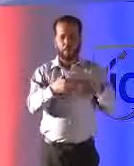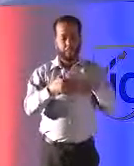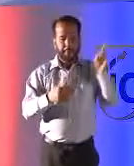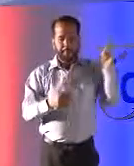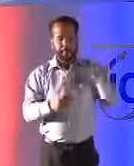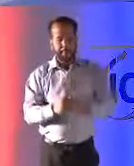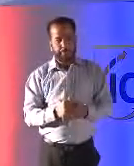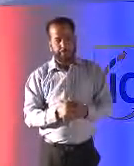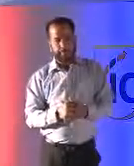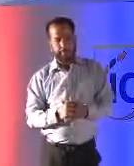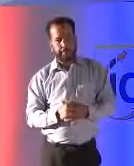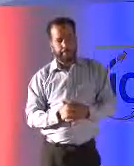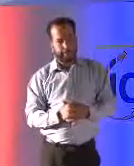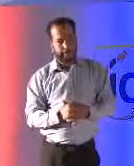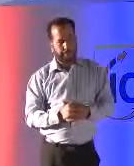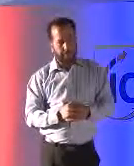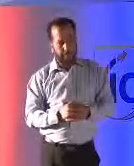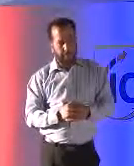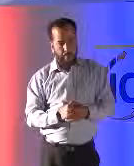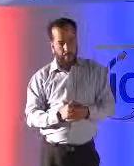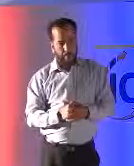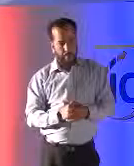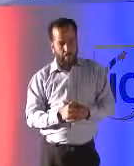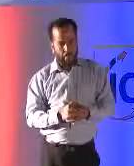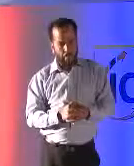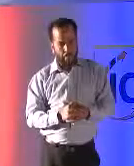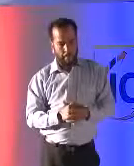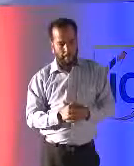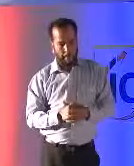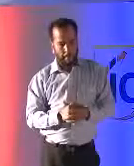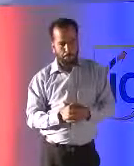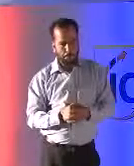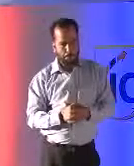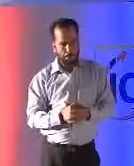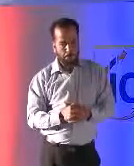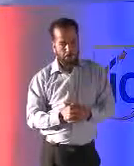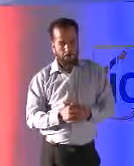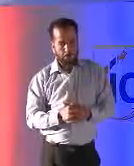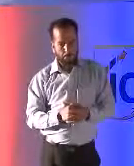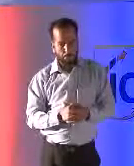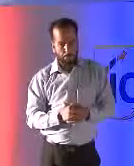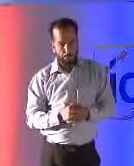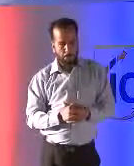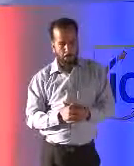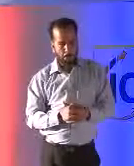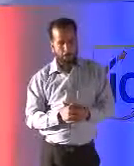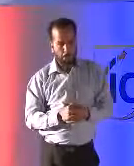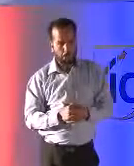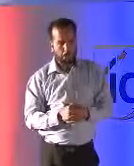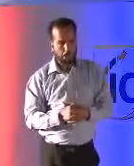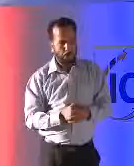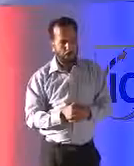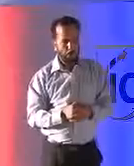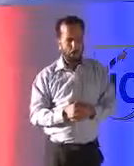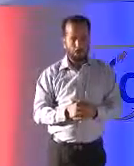show 2 or 3 just minutes of what Nuh is using in terms of technology. If I can click on